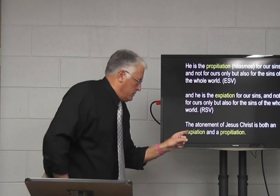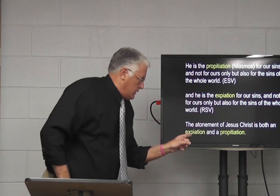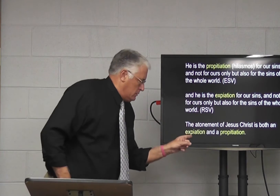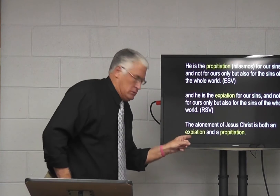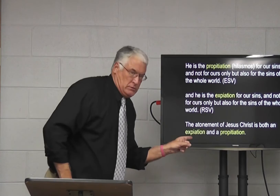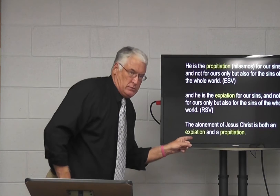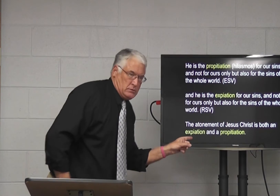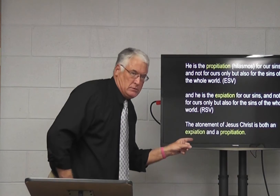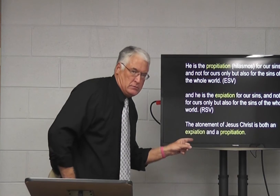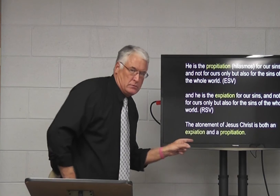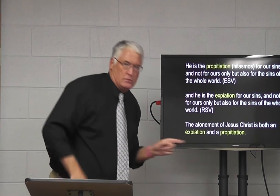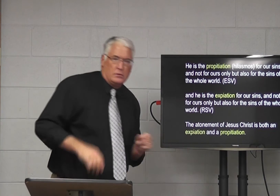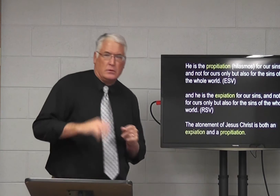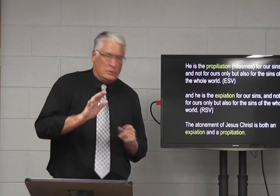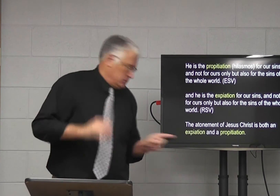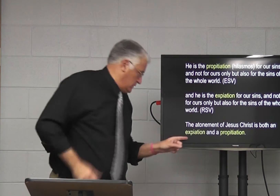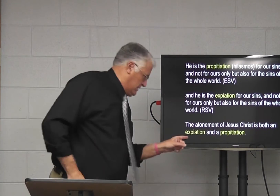And this one emphasizes